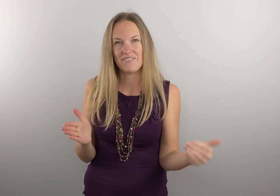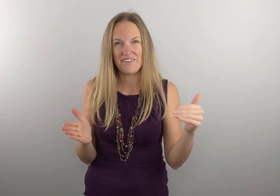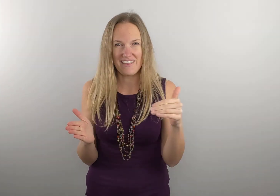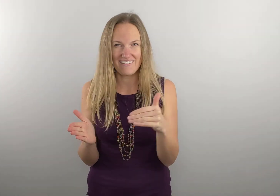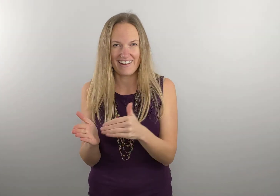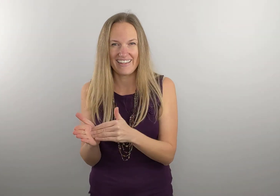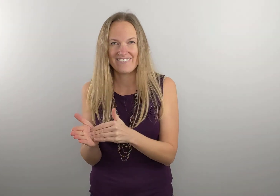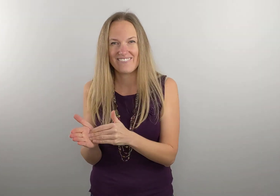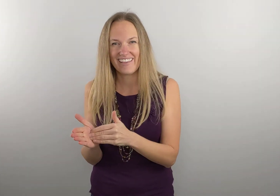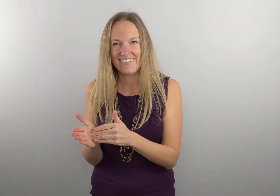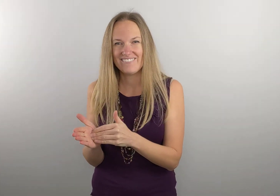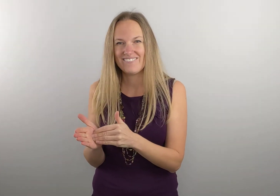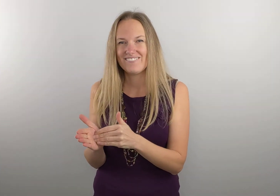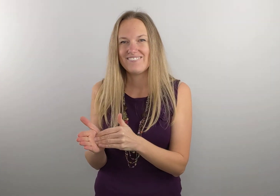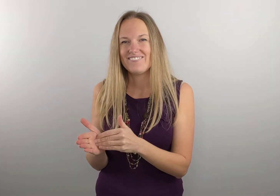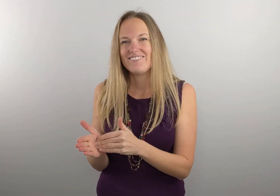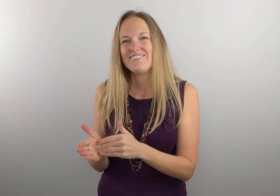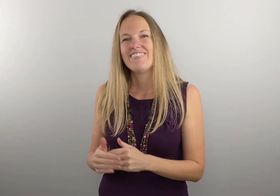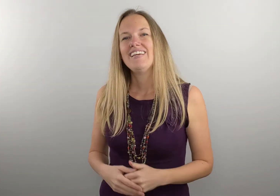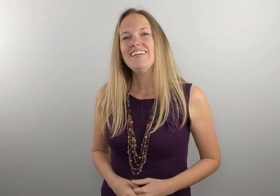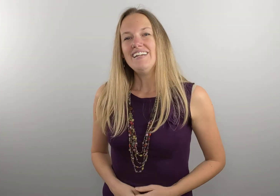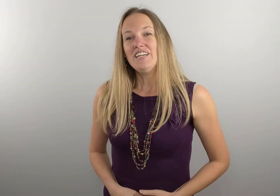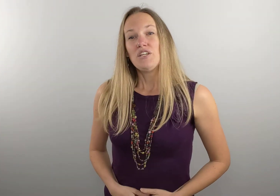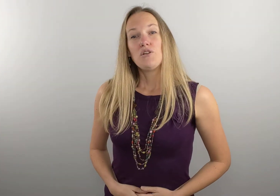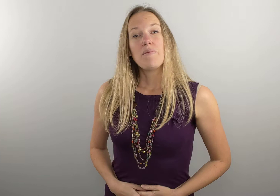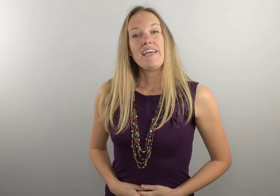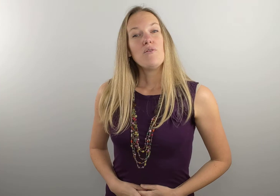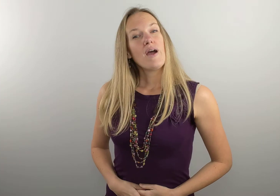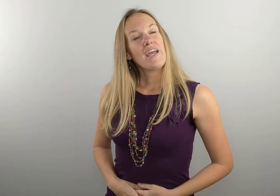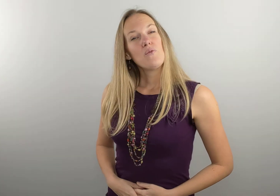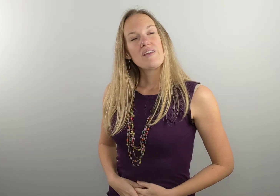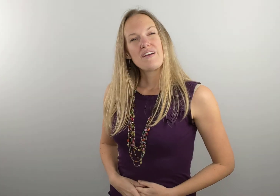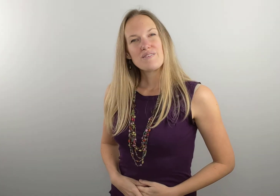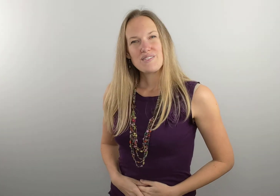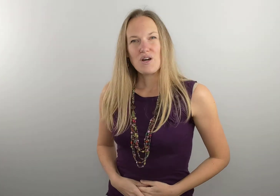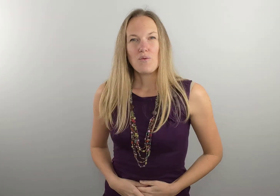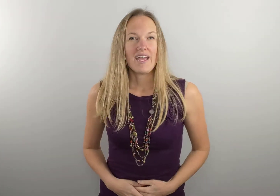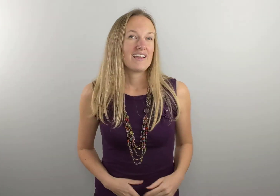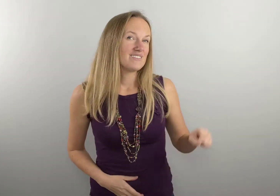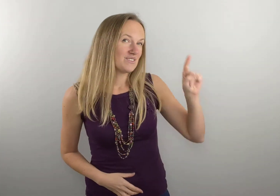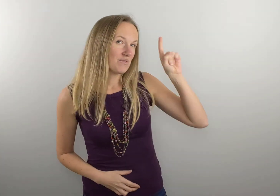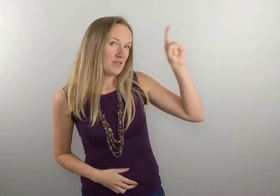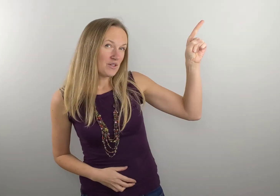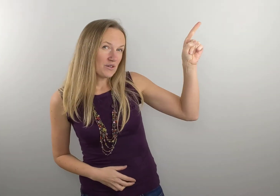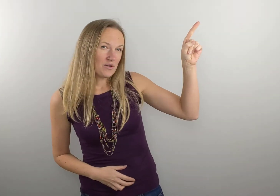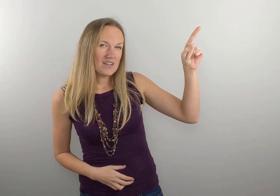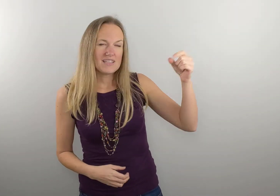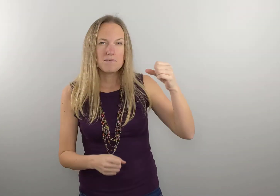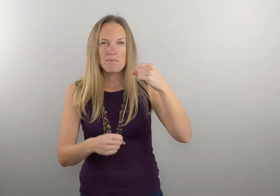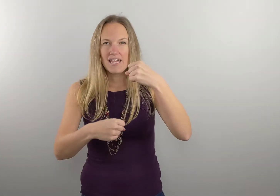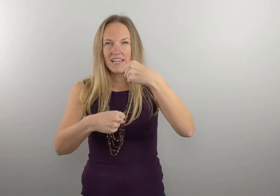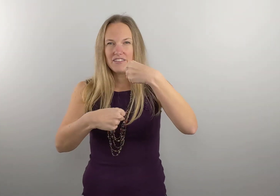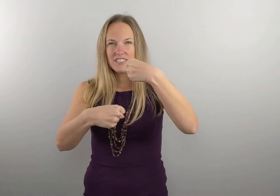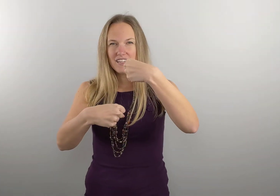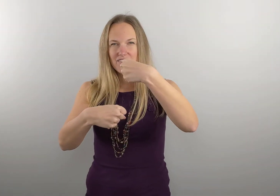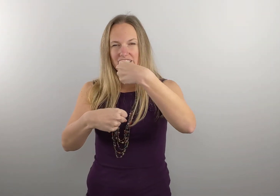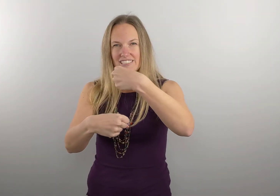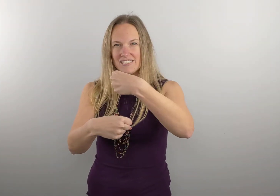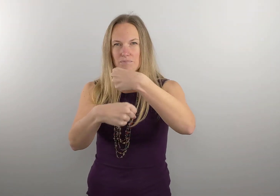know that already, okay? You made a way where there was no way. So you, and then made, you take fists, bend